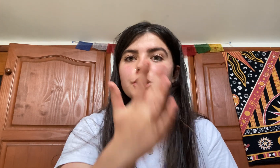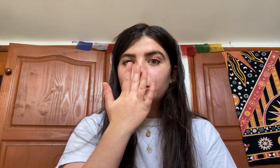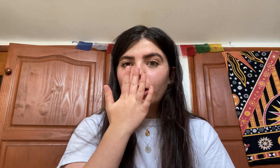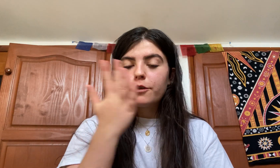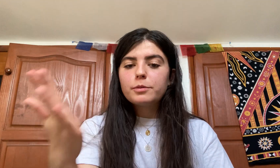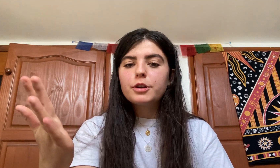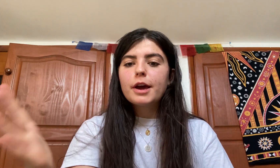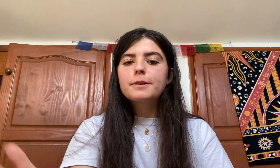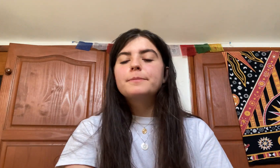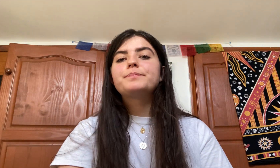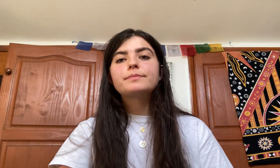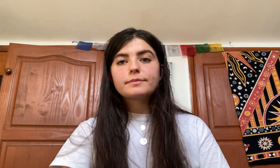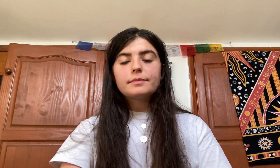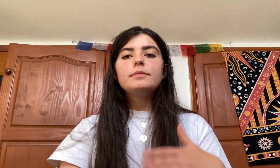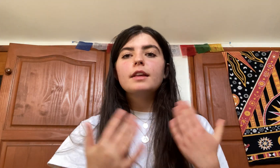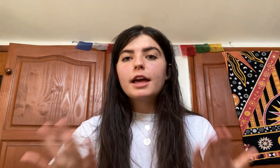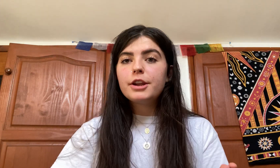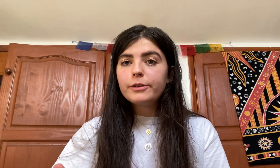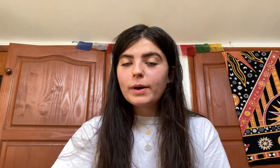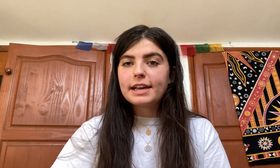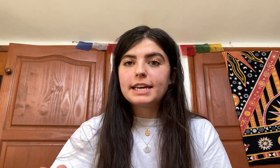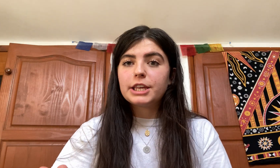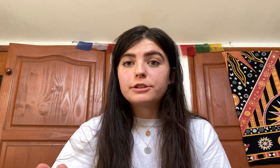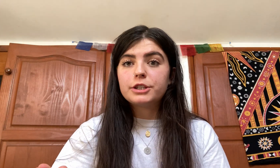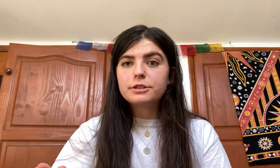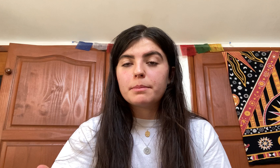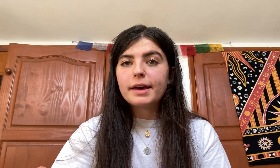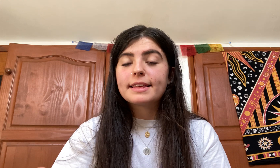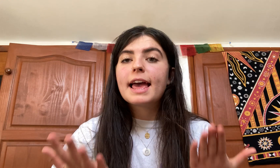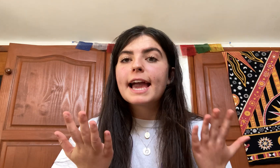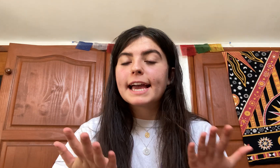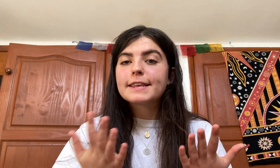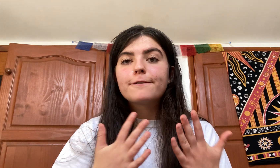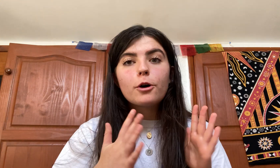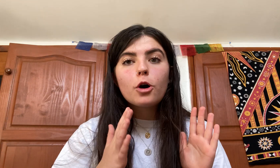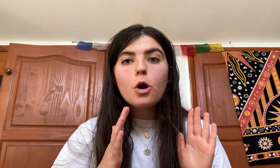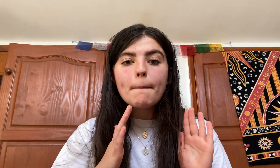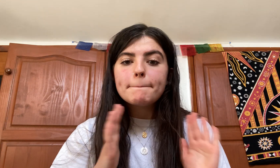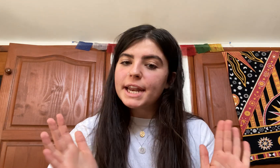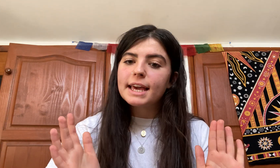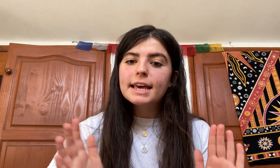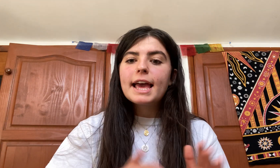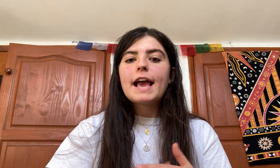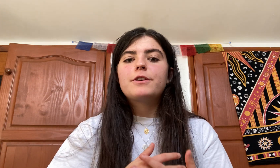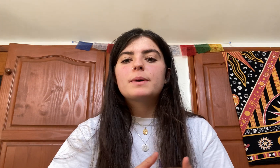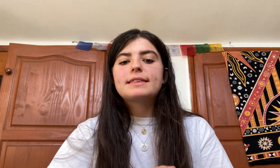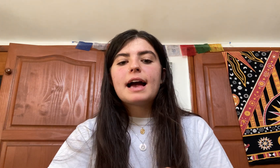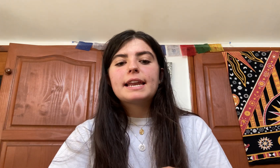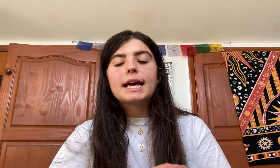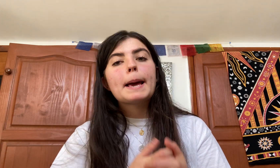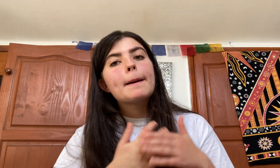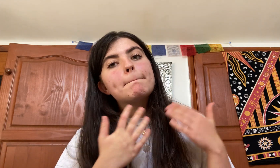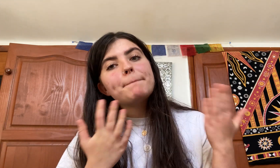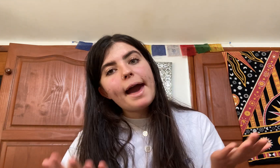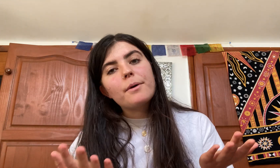Go from your nose. Another way that you'd use numbers is for money. If you are signing